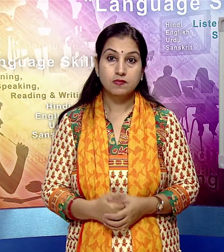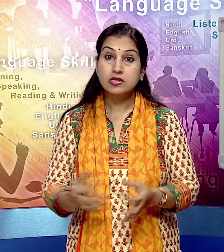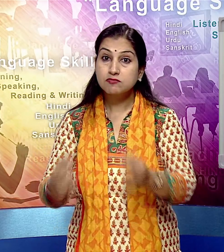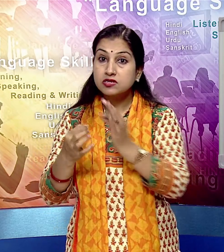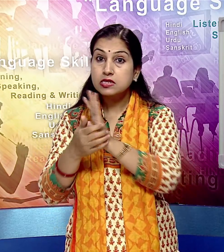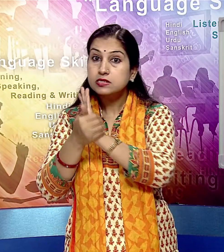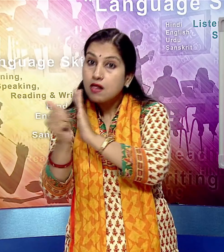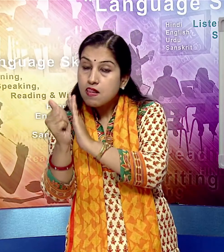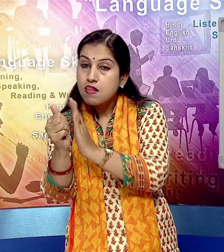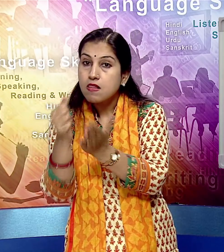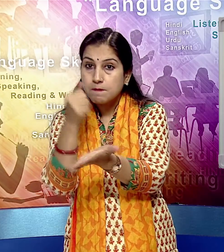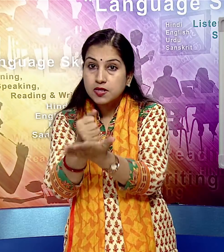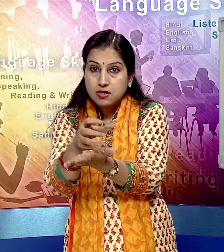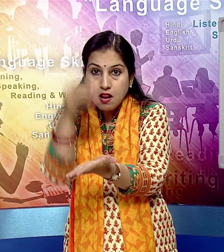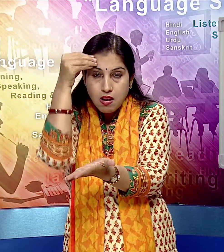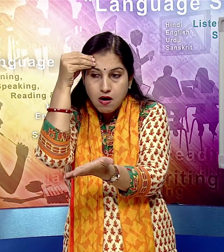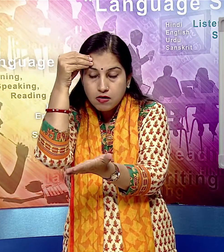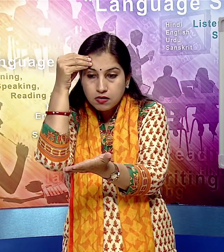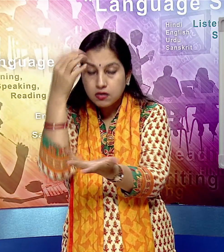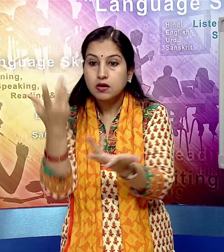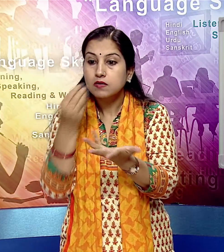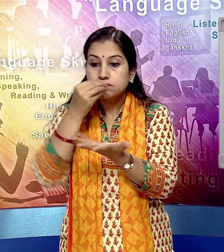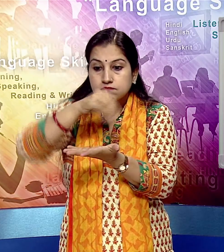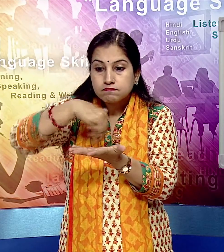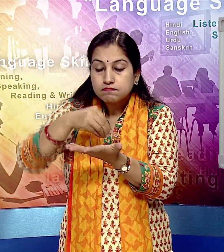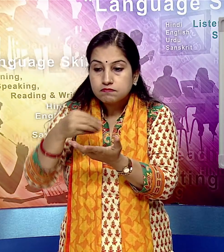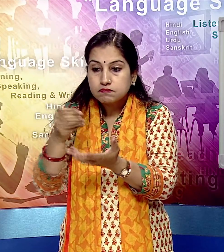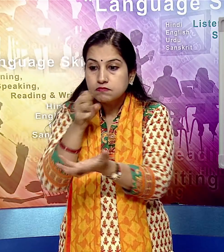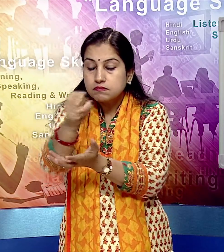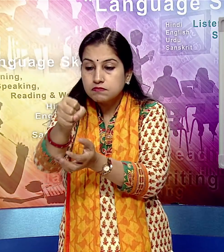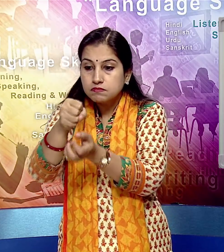Specialized skills are required to cook baked food products.